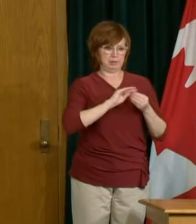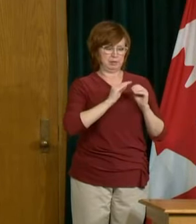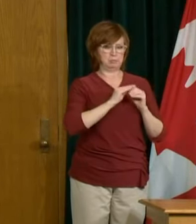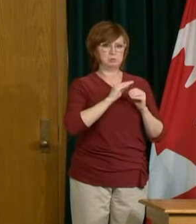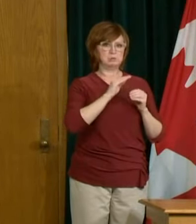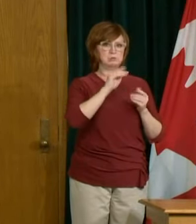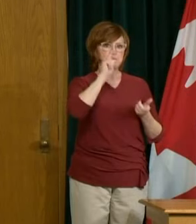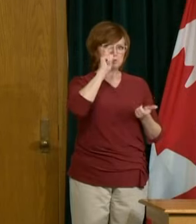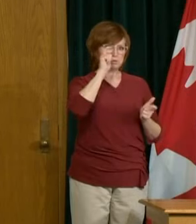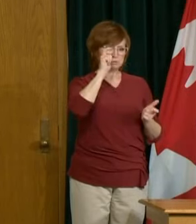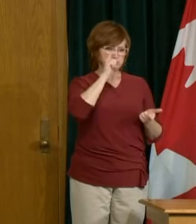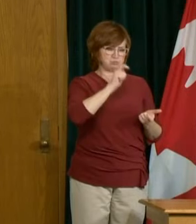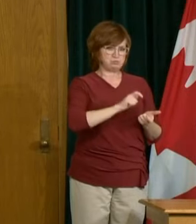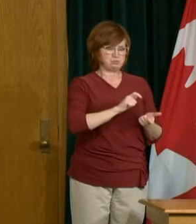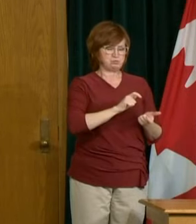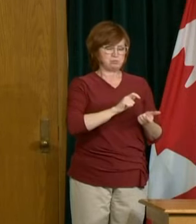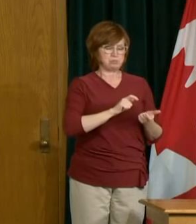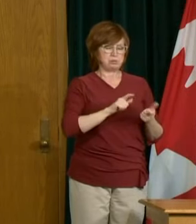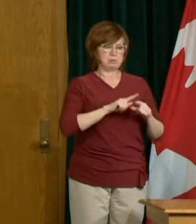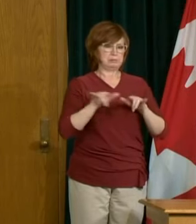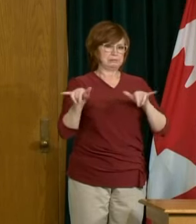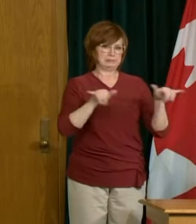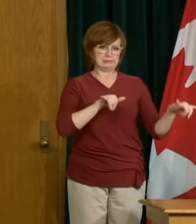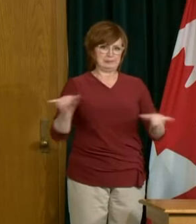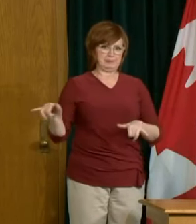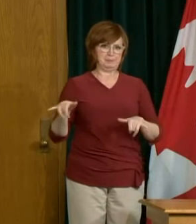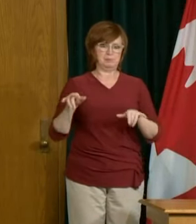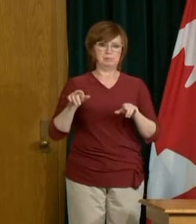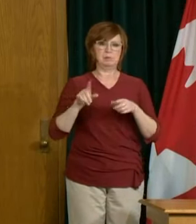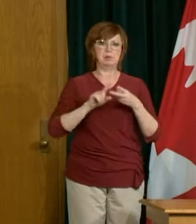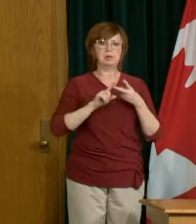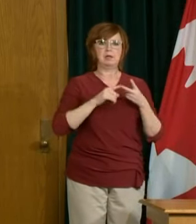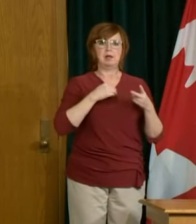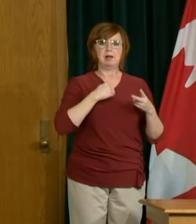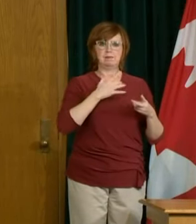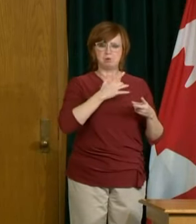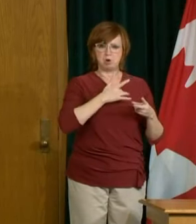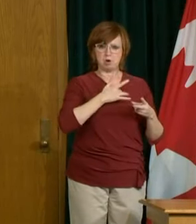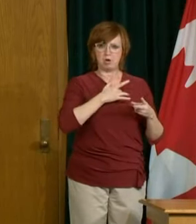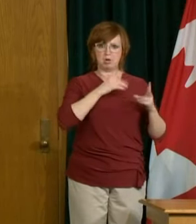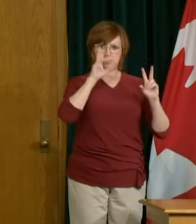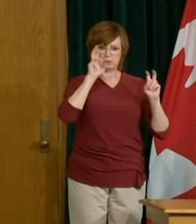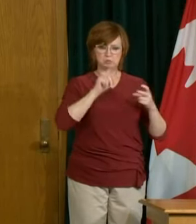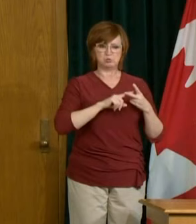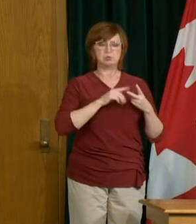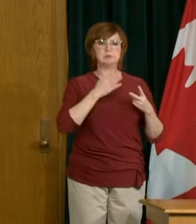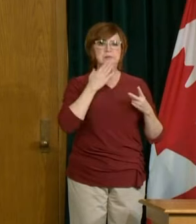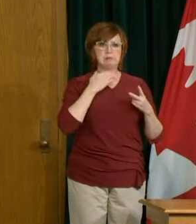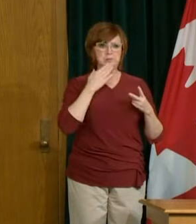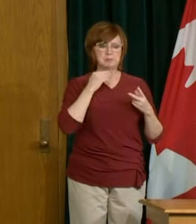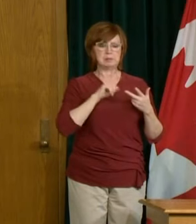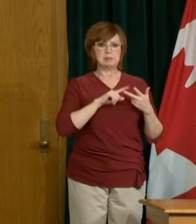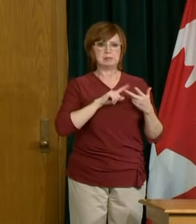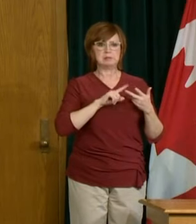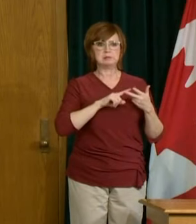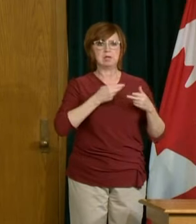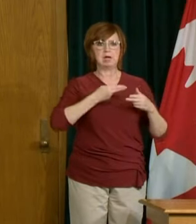similar to what has been described in other parts of the world, including hypertension, other heart disease, diabetes, lung